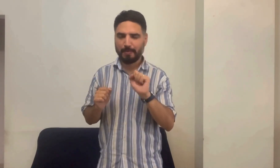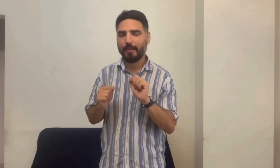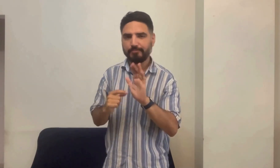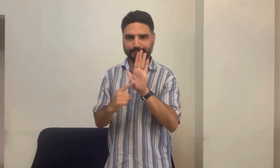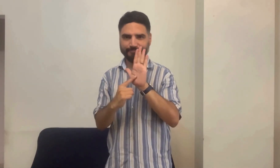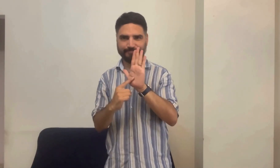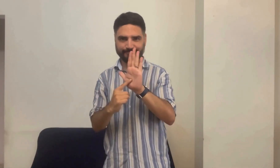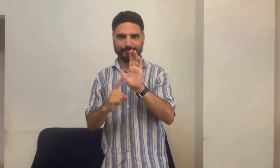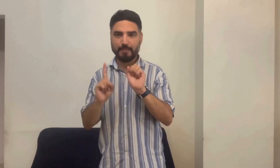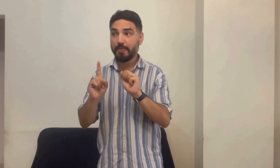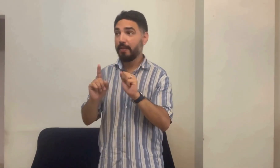For example,